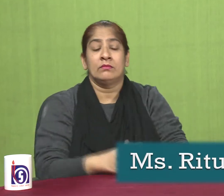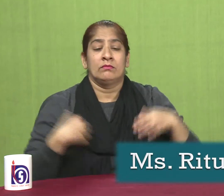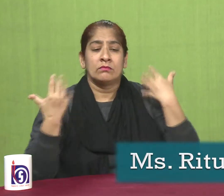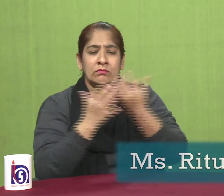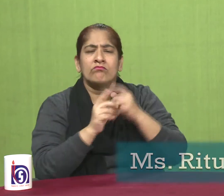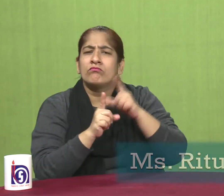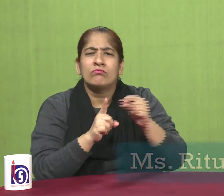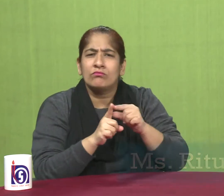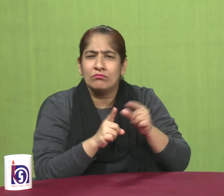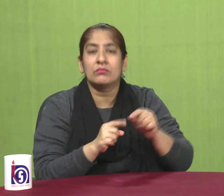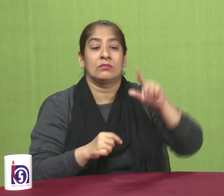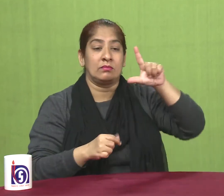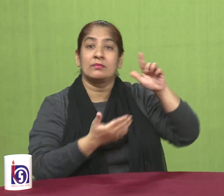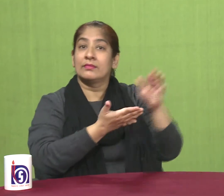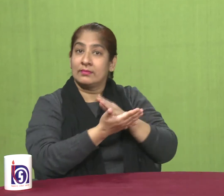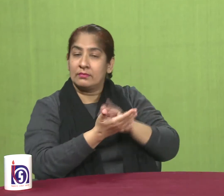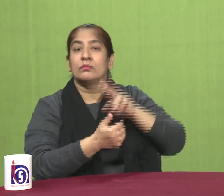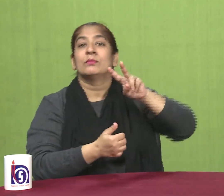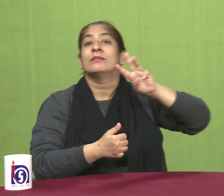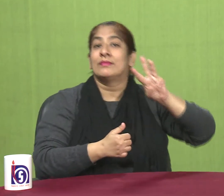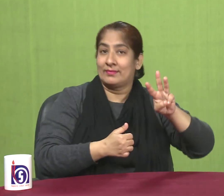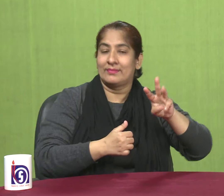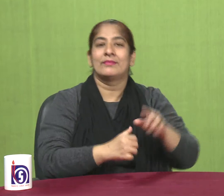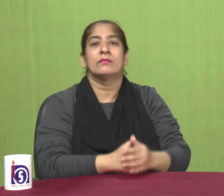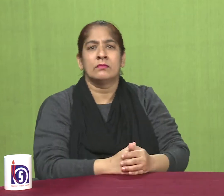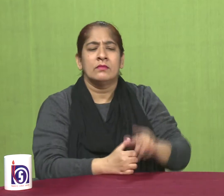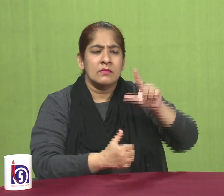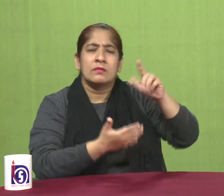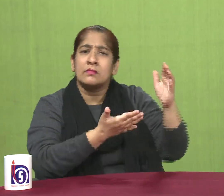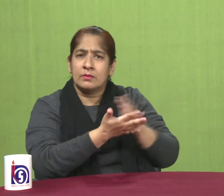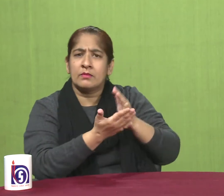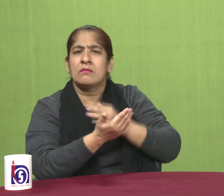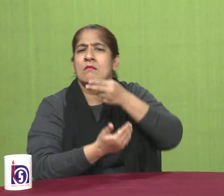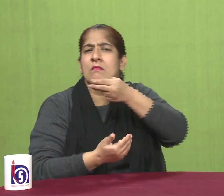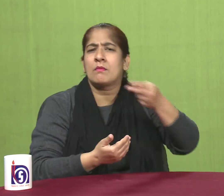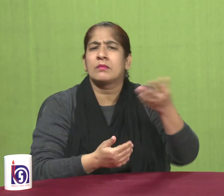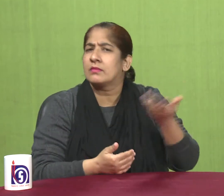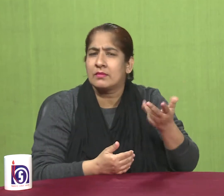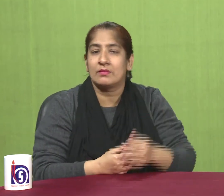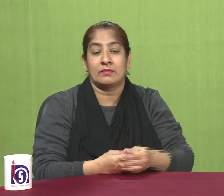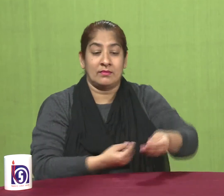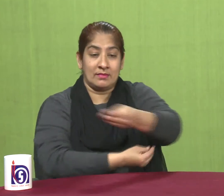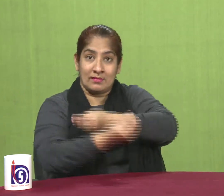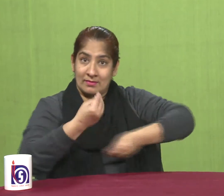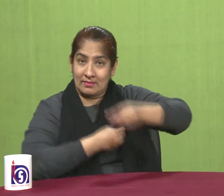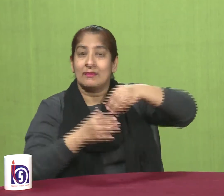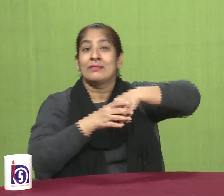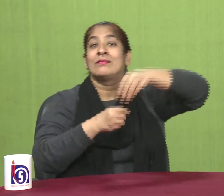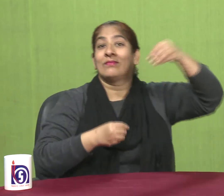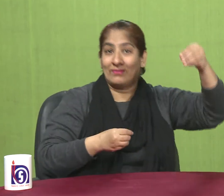We are doing lesson 23. Lesson name is External Trade. This is part